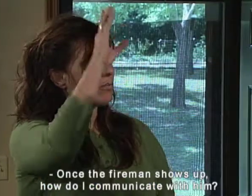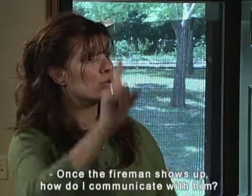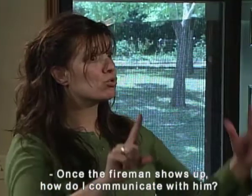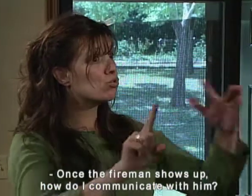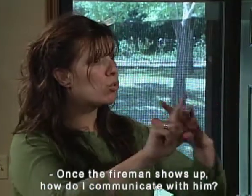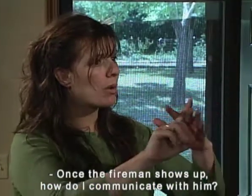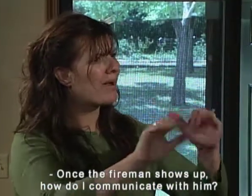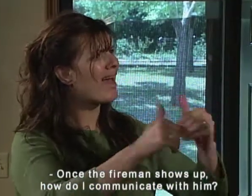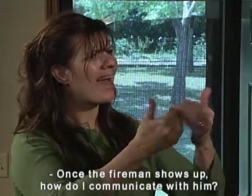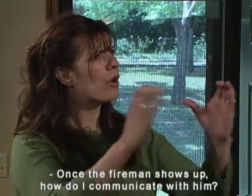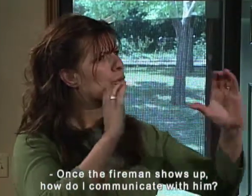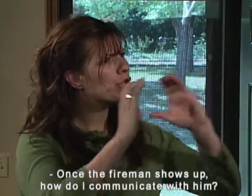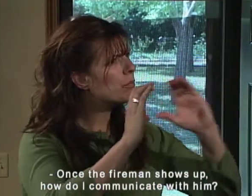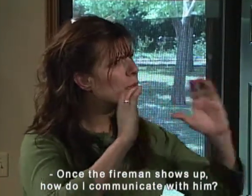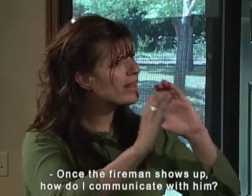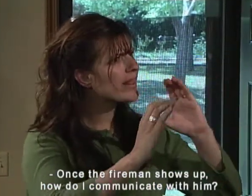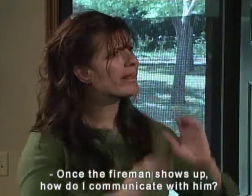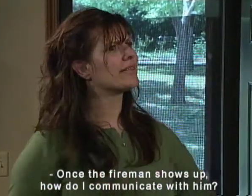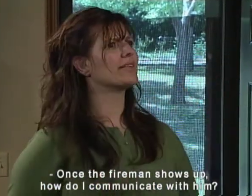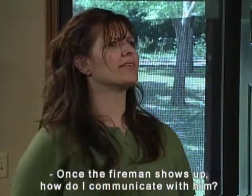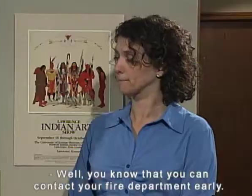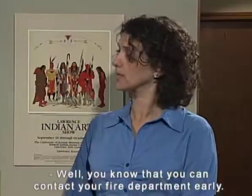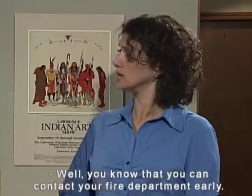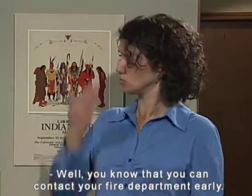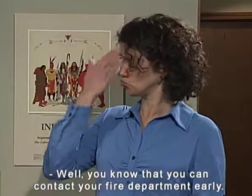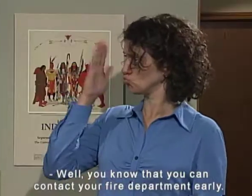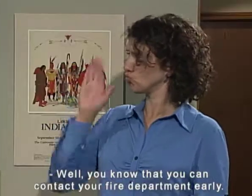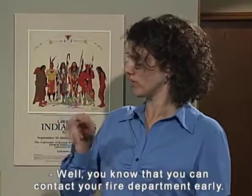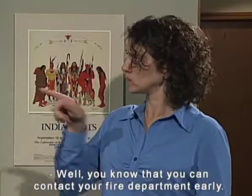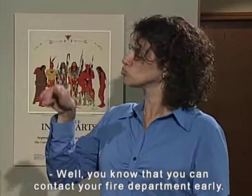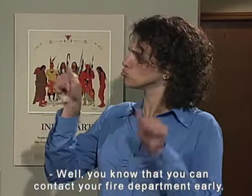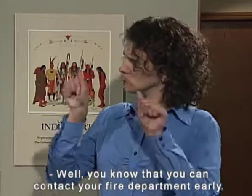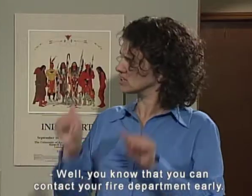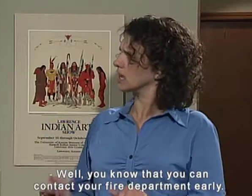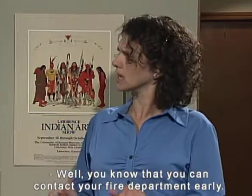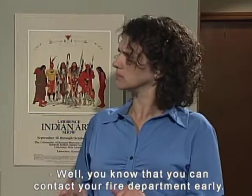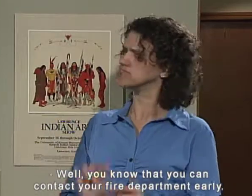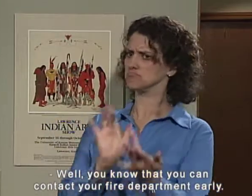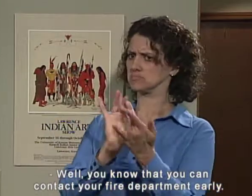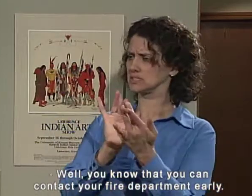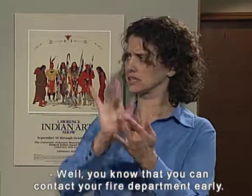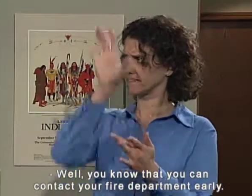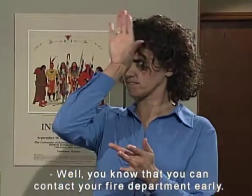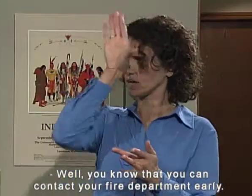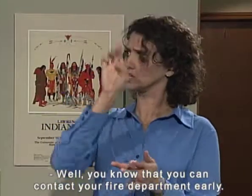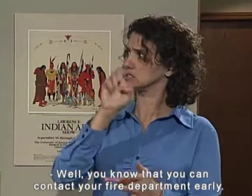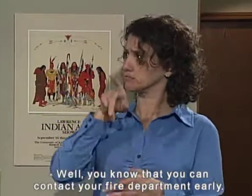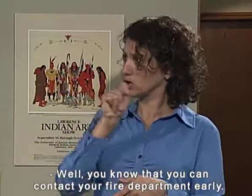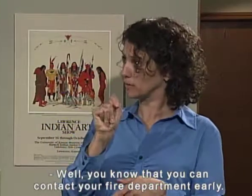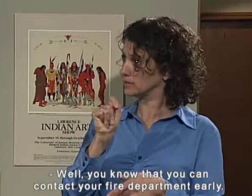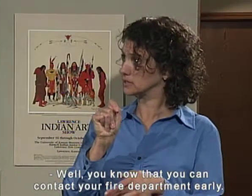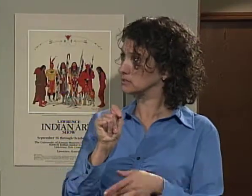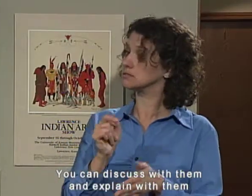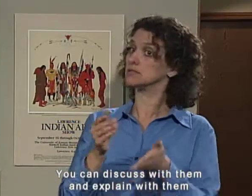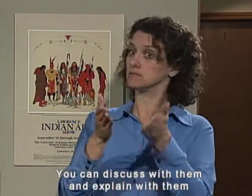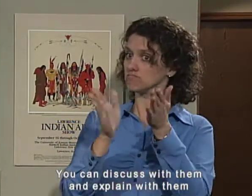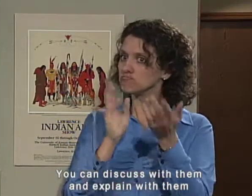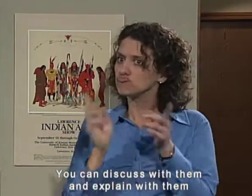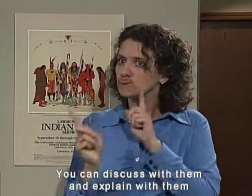fireman shows up, how do I communicate with them? Well, you know that you can contact your fire department early. You can